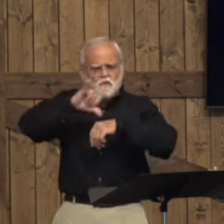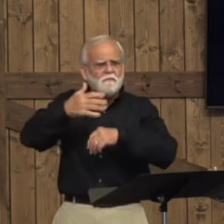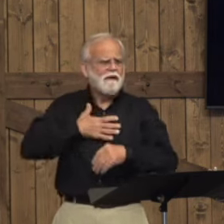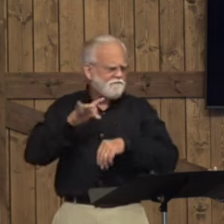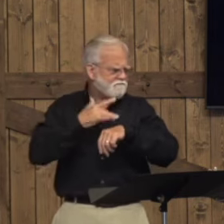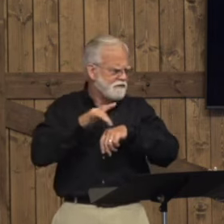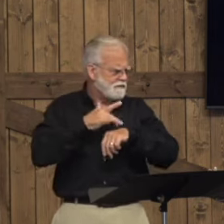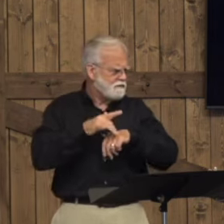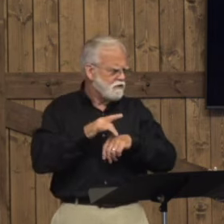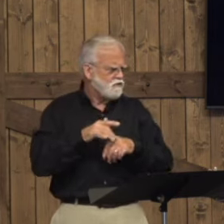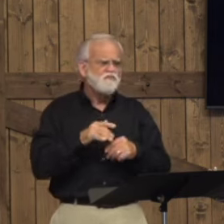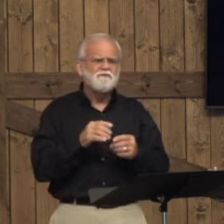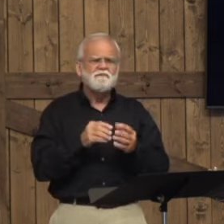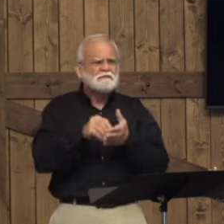feet with rare curfews.